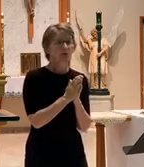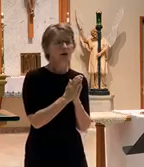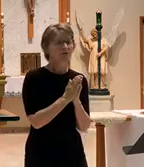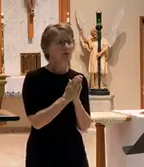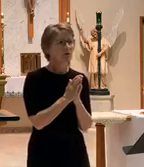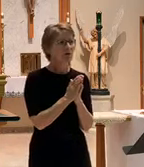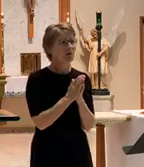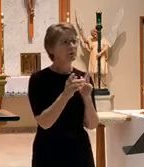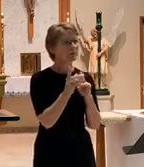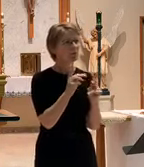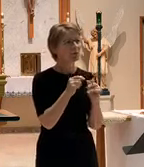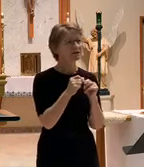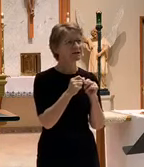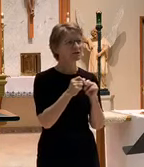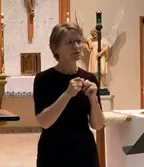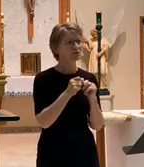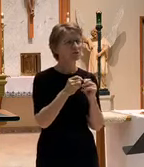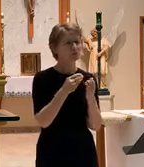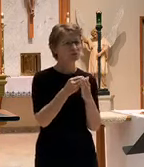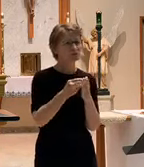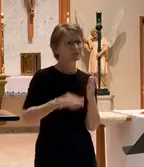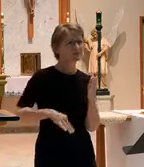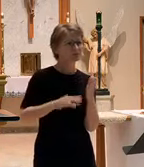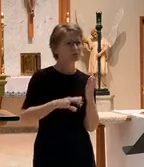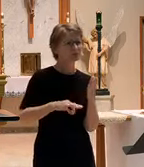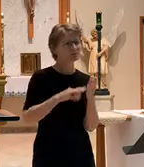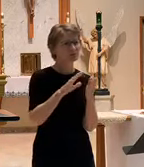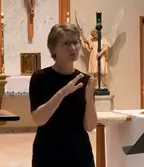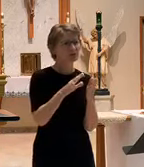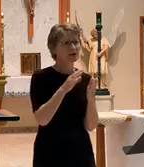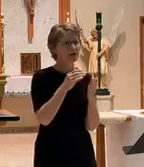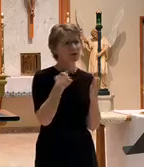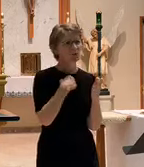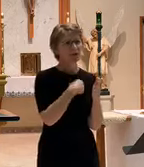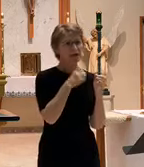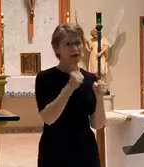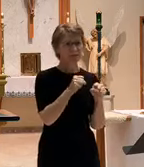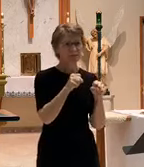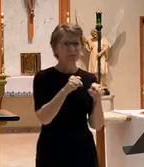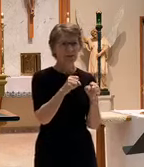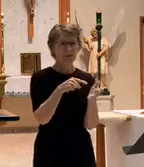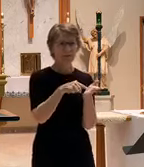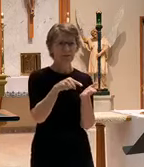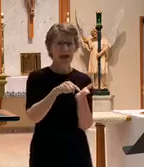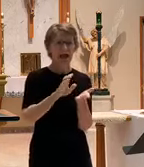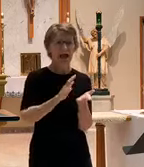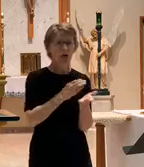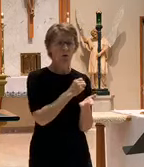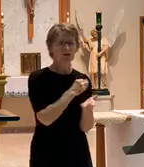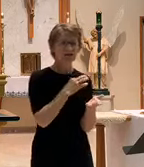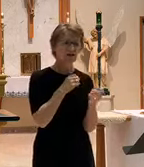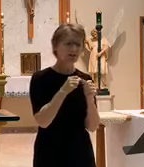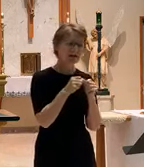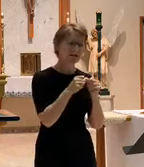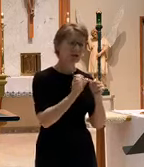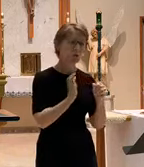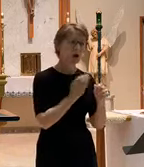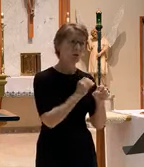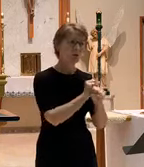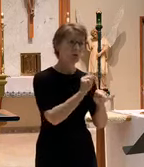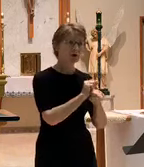parish, that through the small sacrifices of our people, we may be able to pay our staff and continue our work